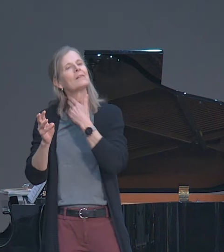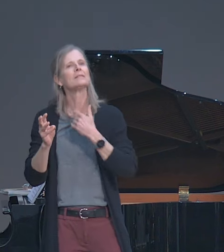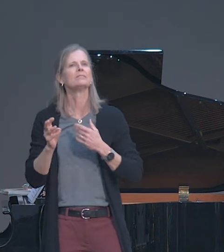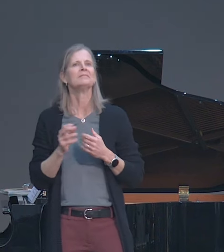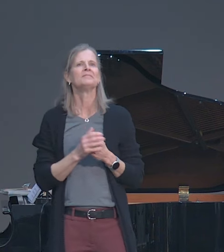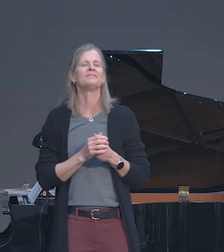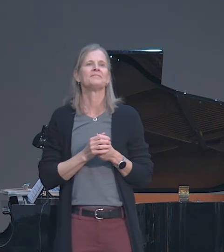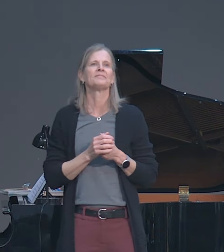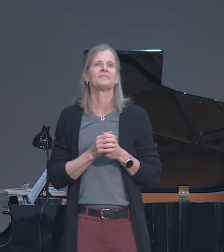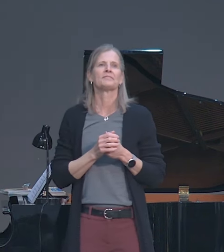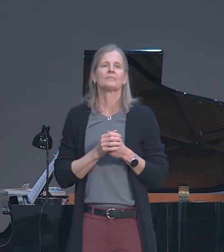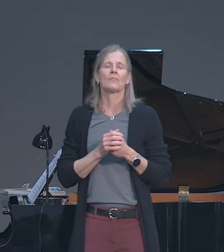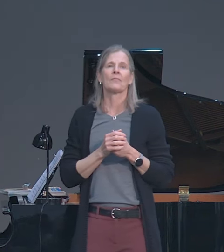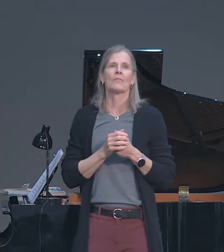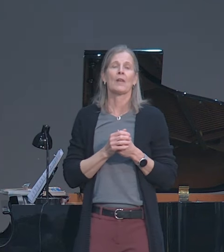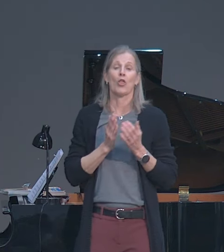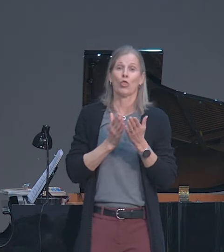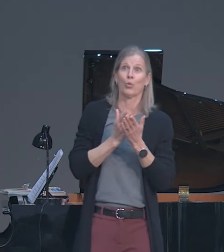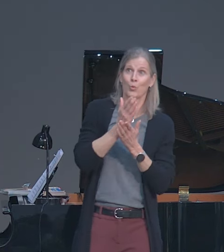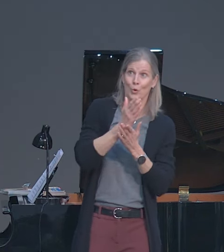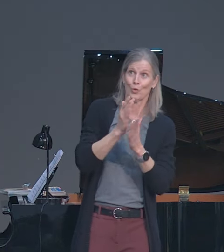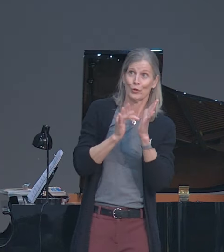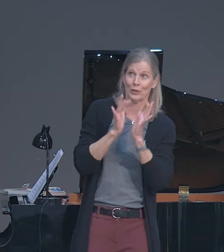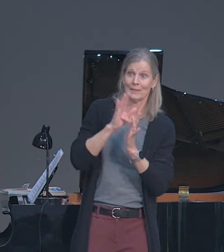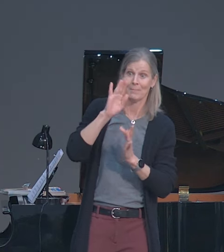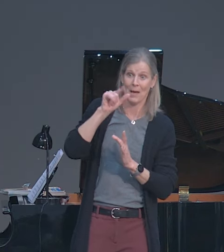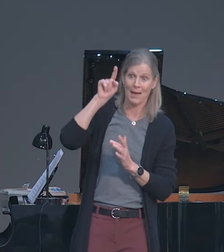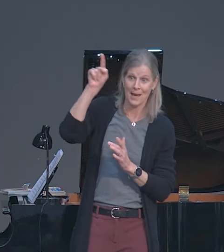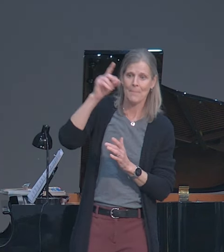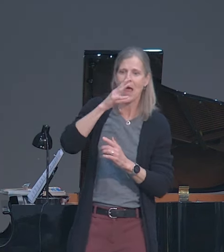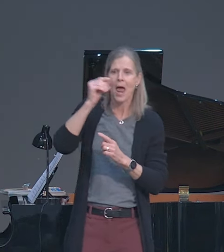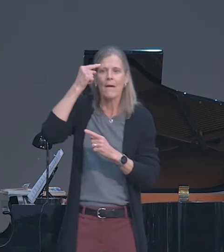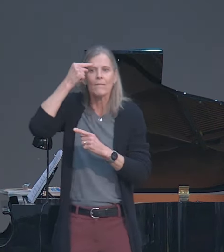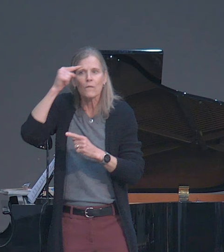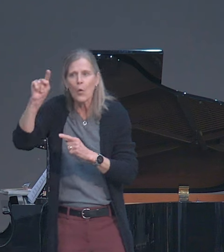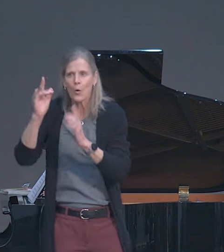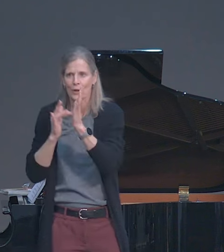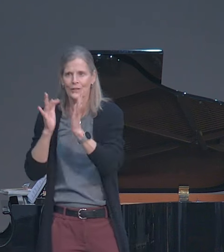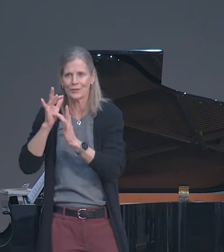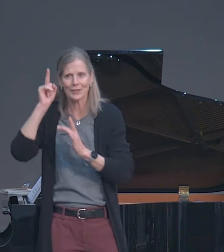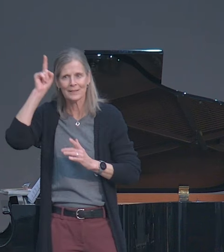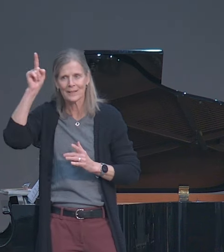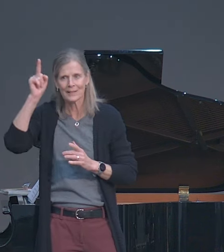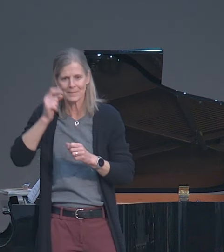were created through him and for him.